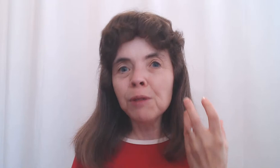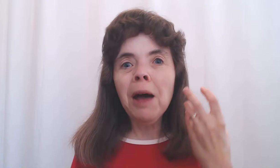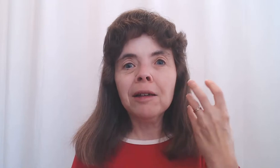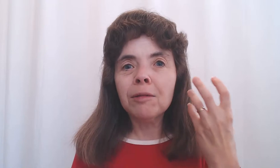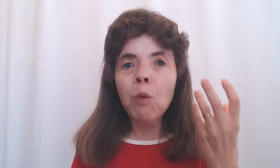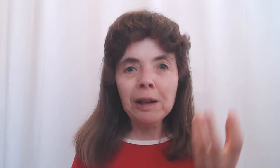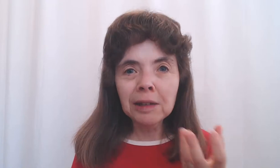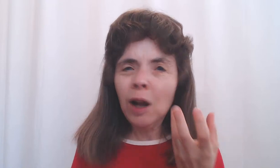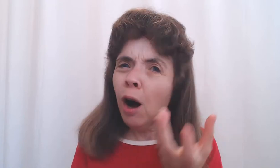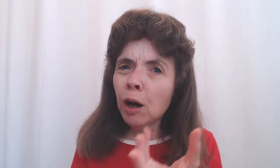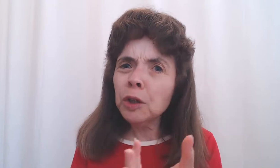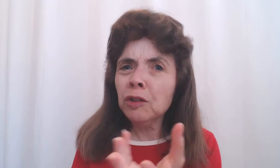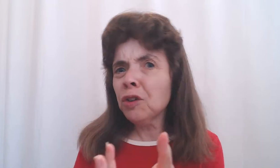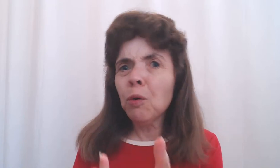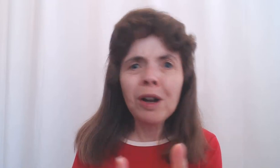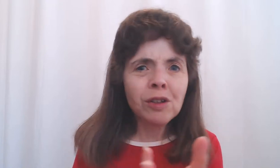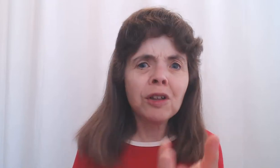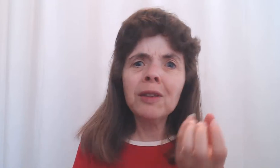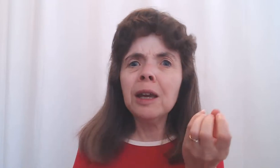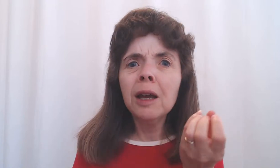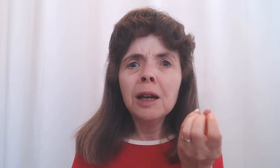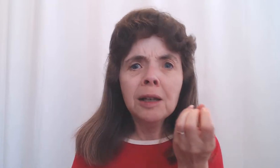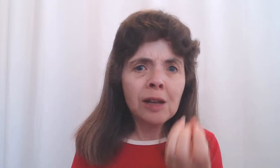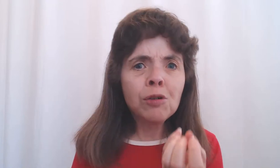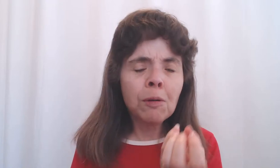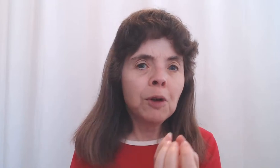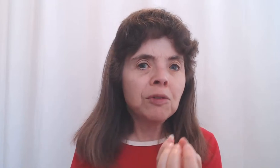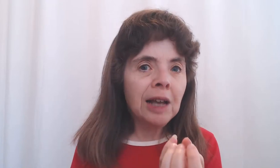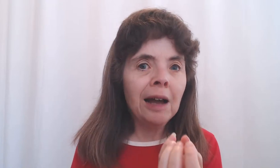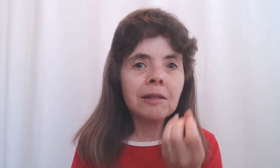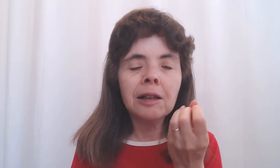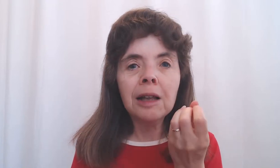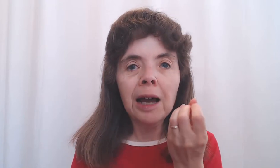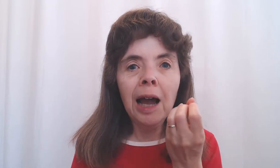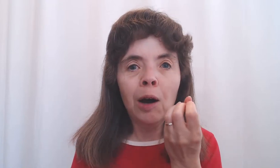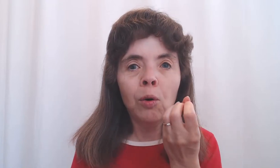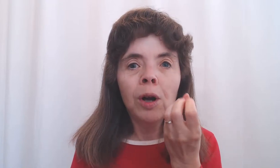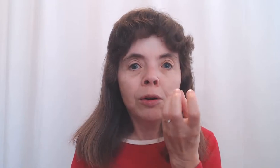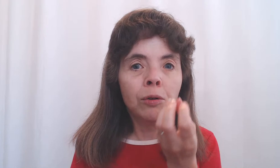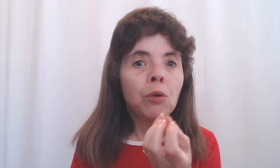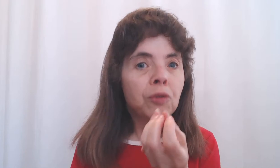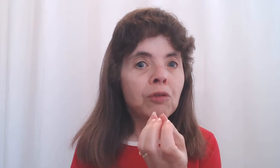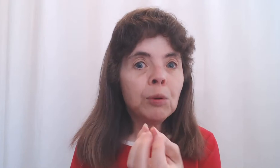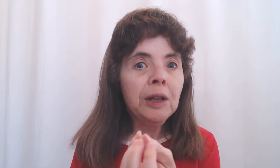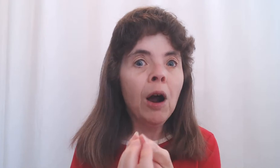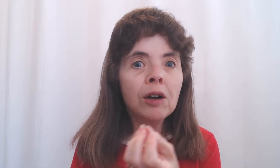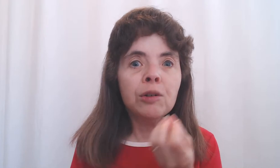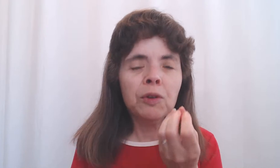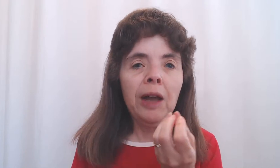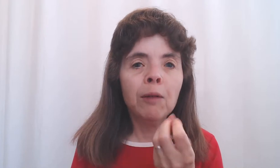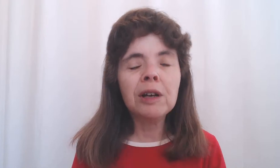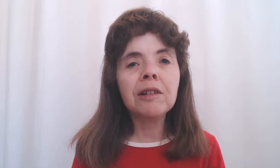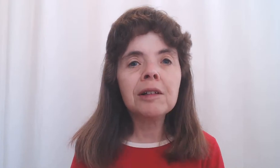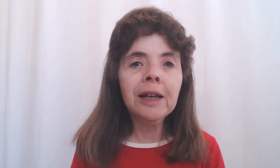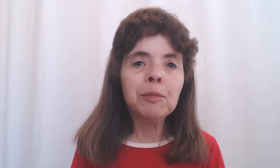has rightly called into question the nature of those accounts and how close those really are to what the eyewitnesses claimed.